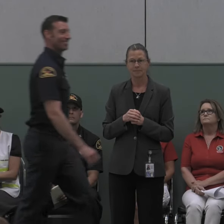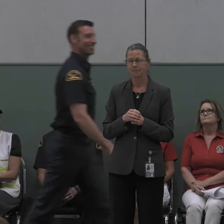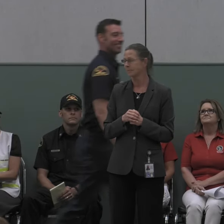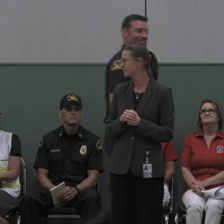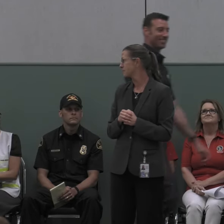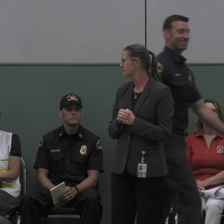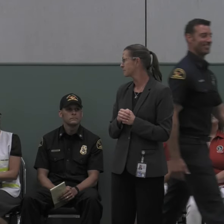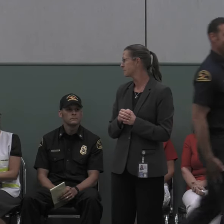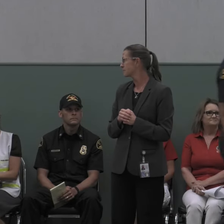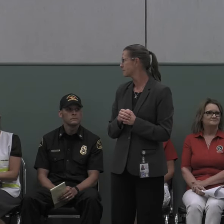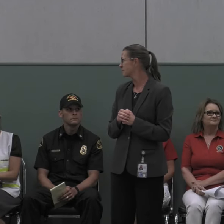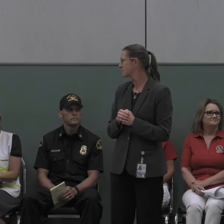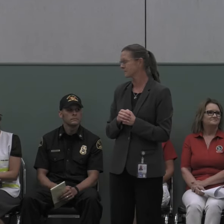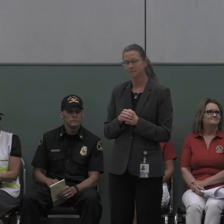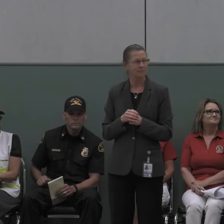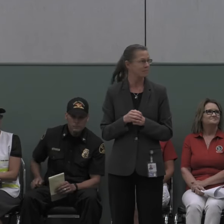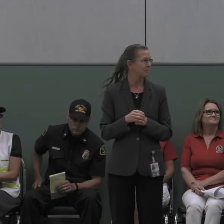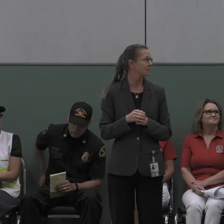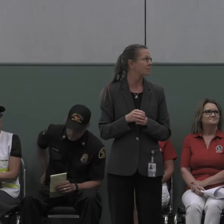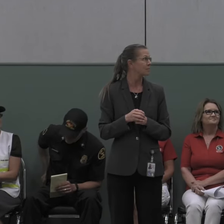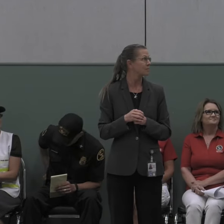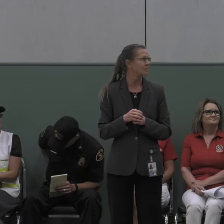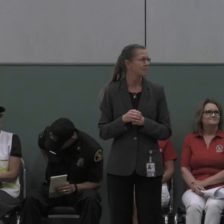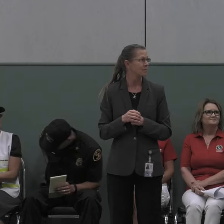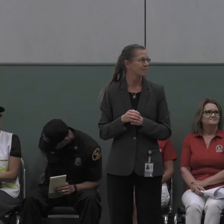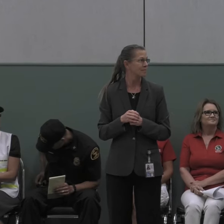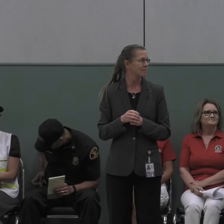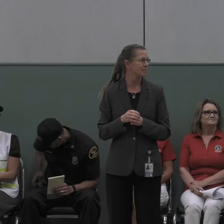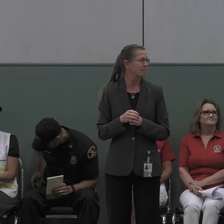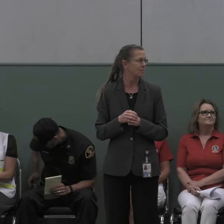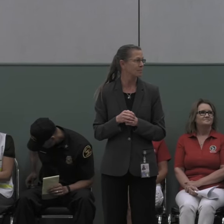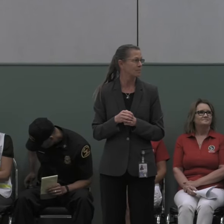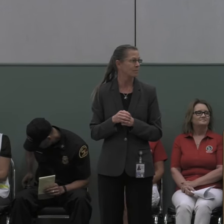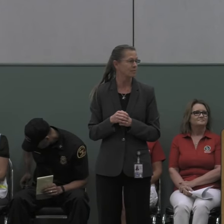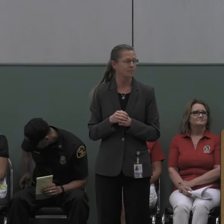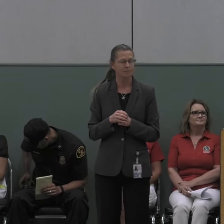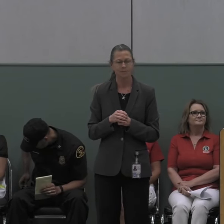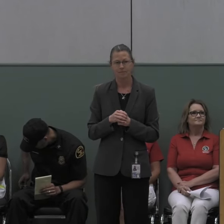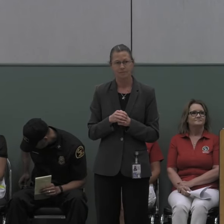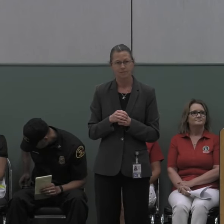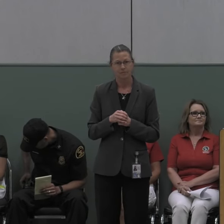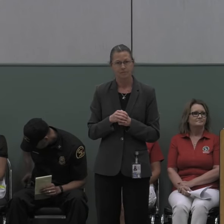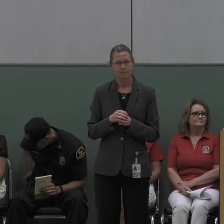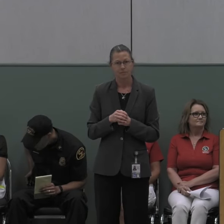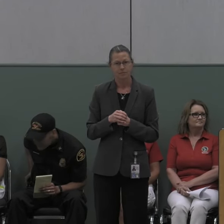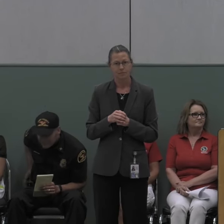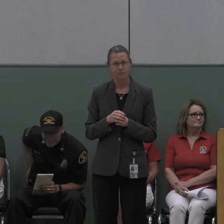Mm-hmm.